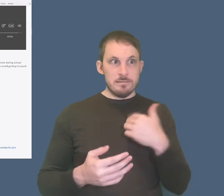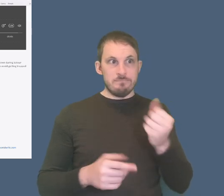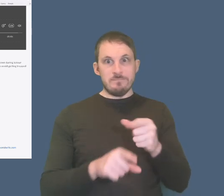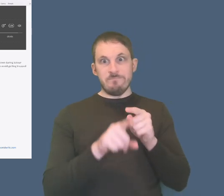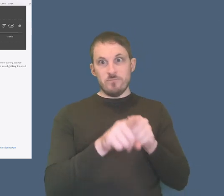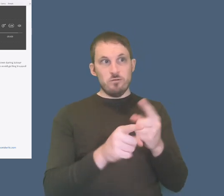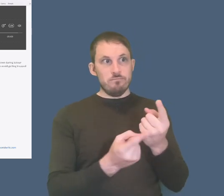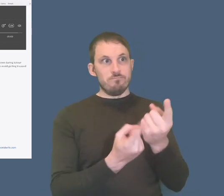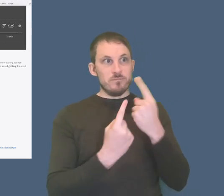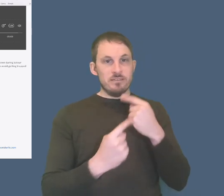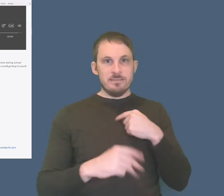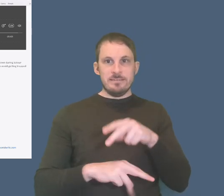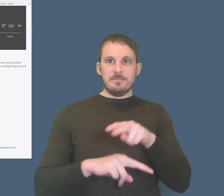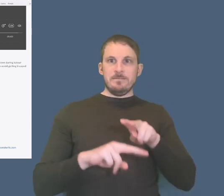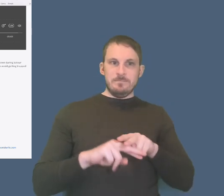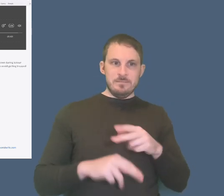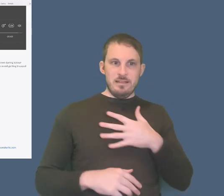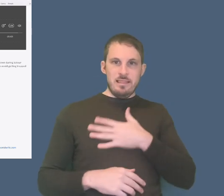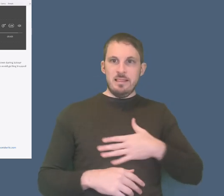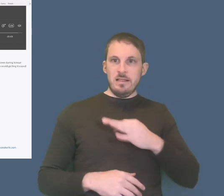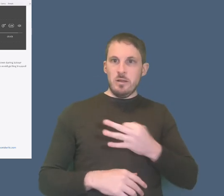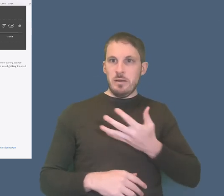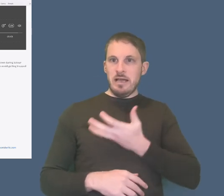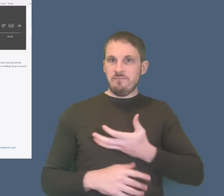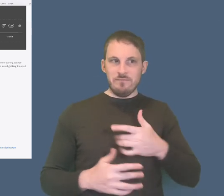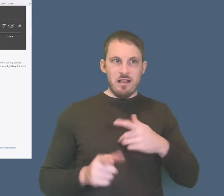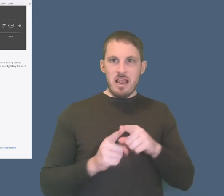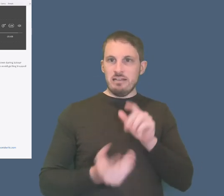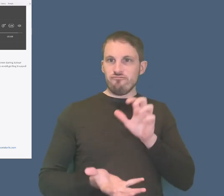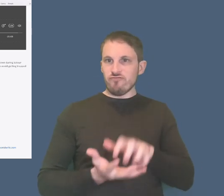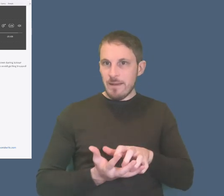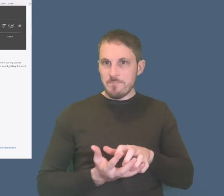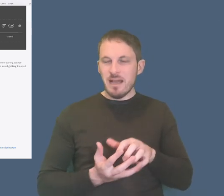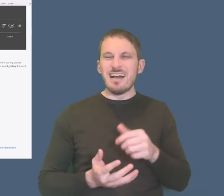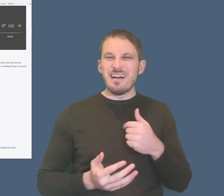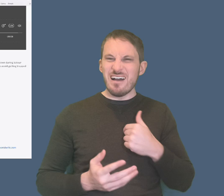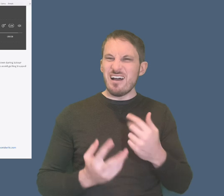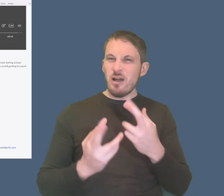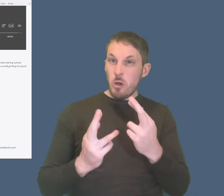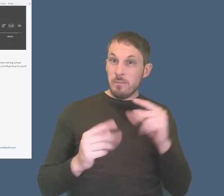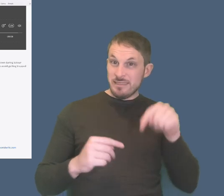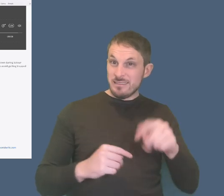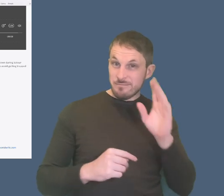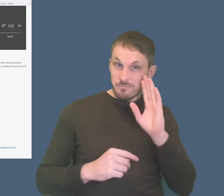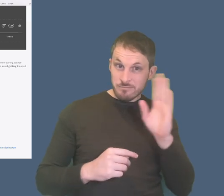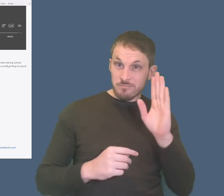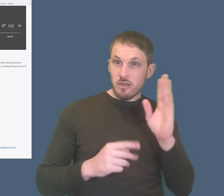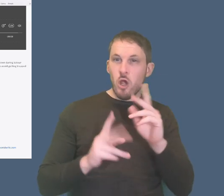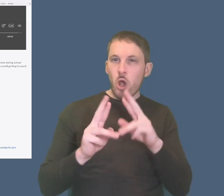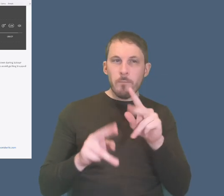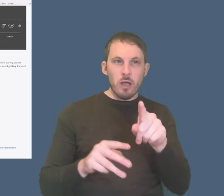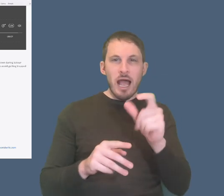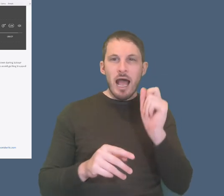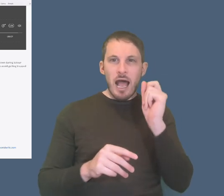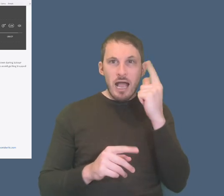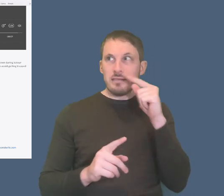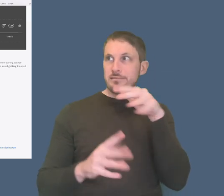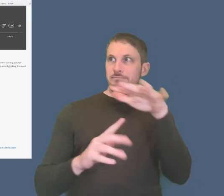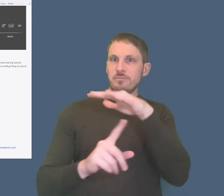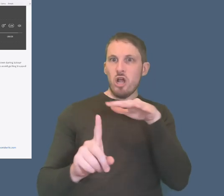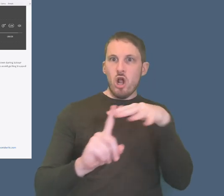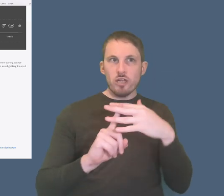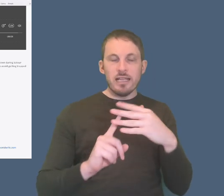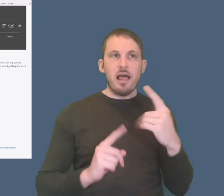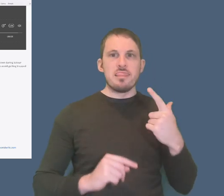circumstances. And I hope that this episode will go some way to helping you understand and interpret your experience. And I know many of you